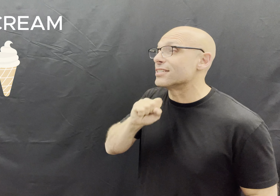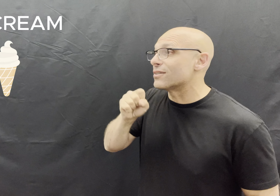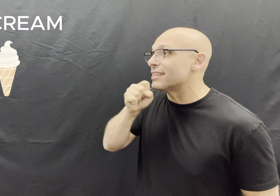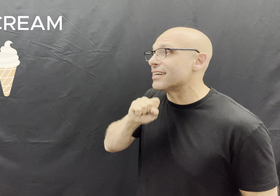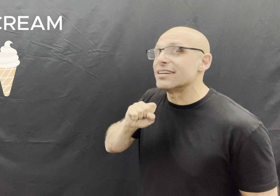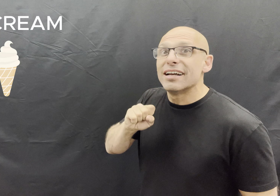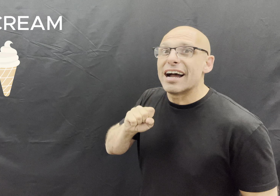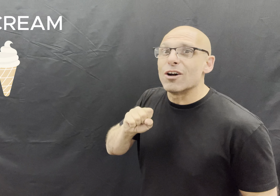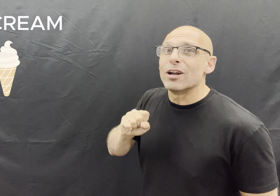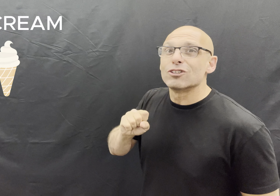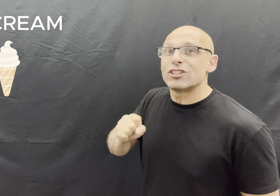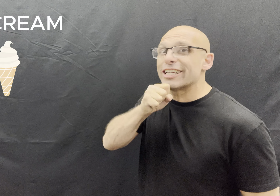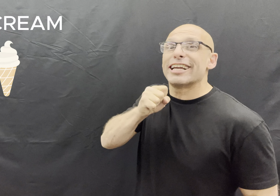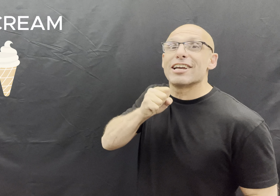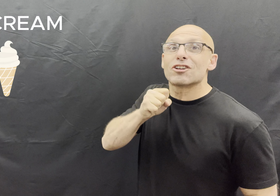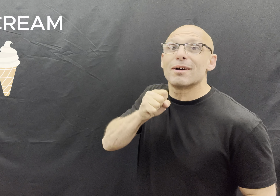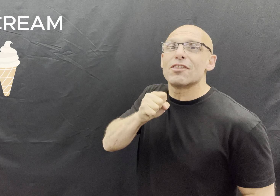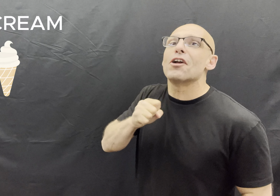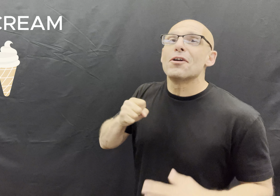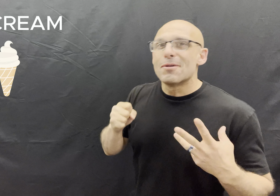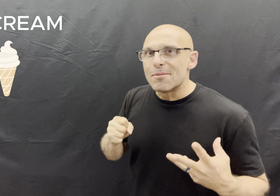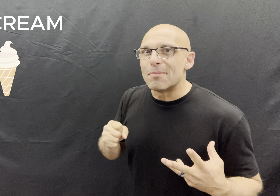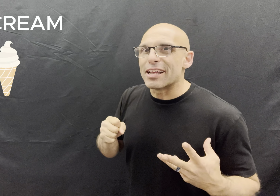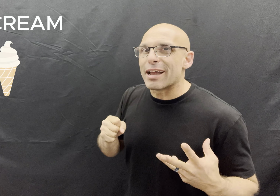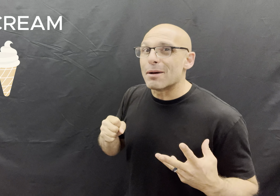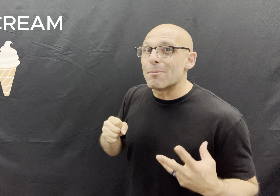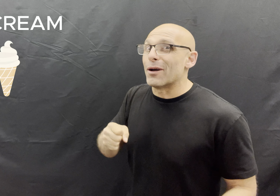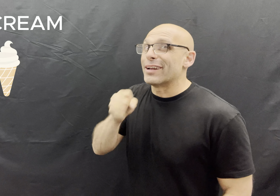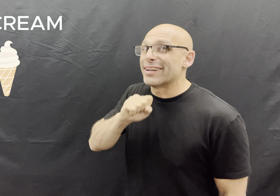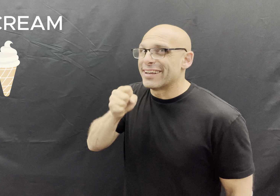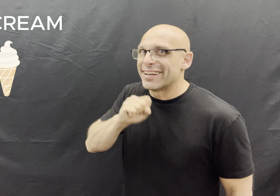right there. I know we don't stick the ice cream on there, but you get my point.